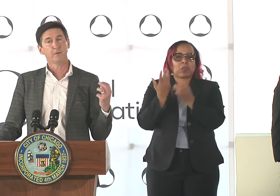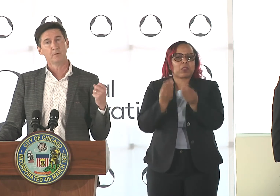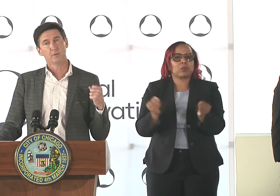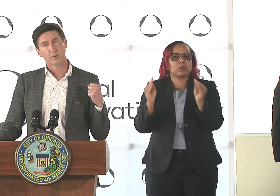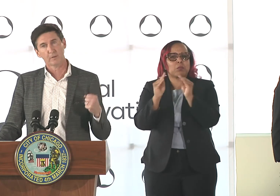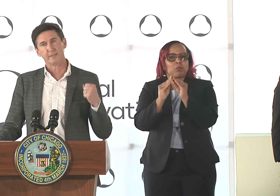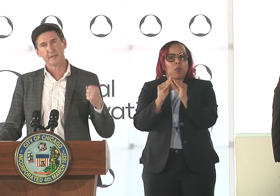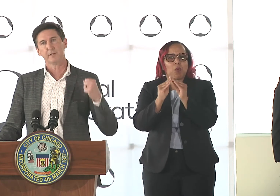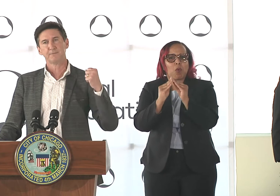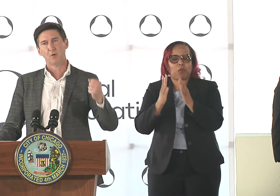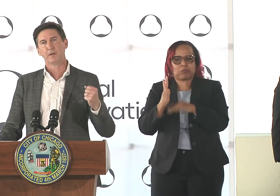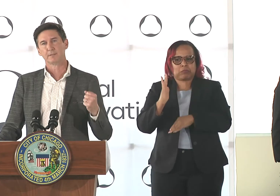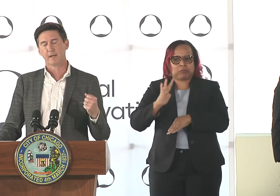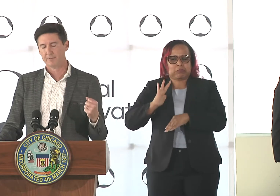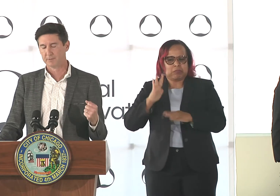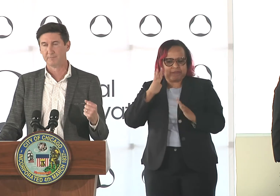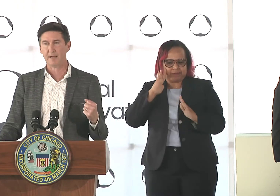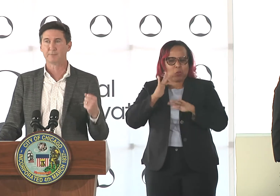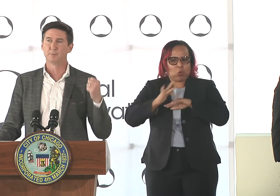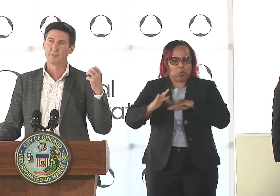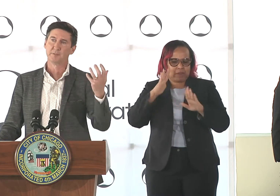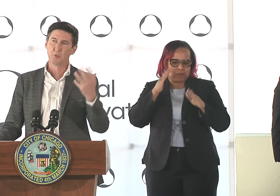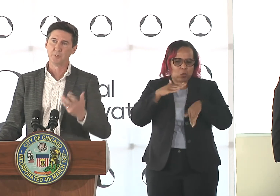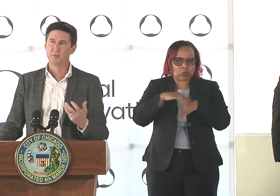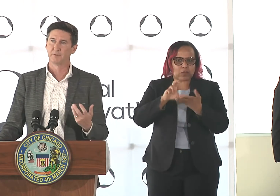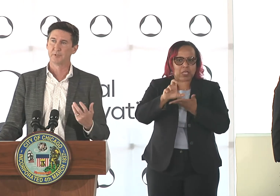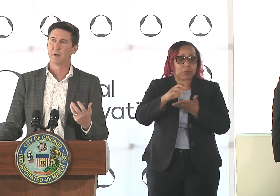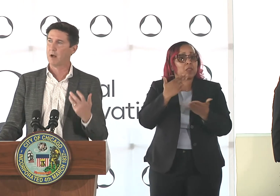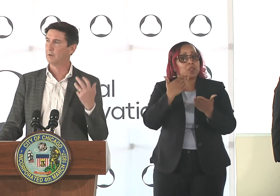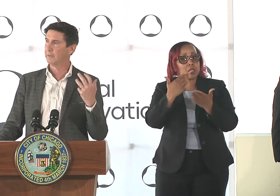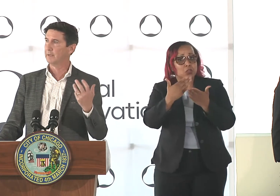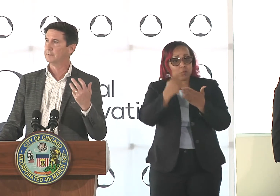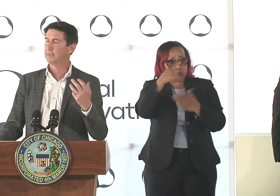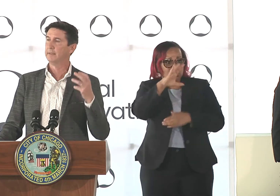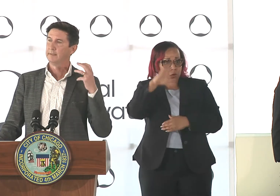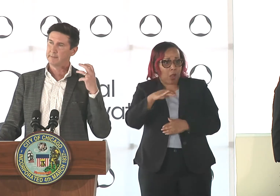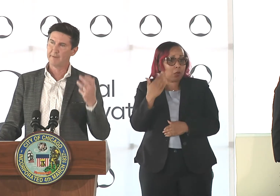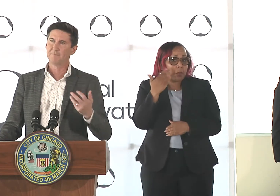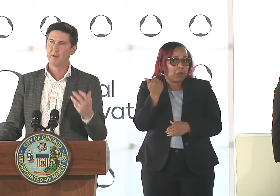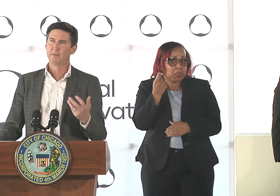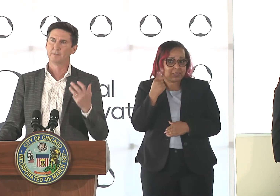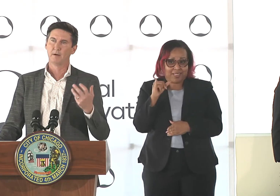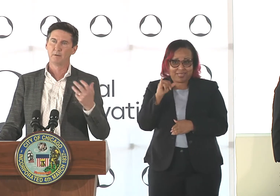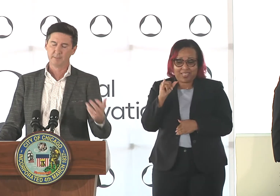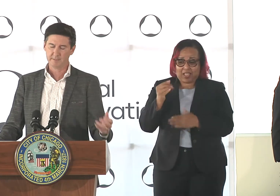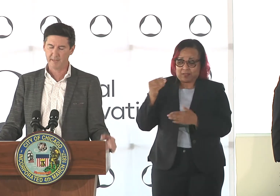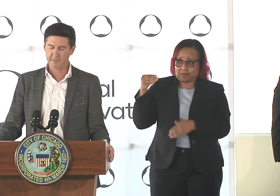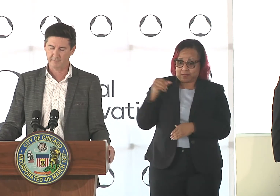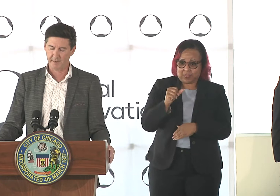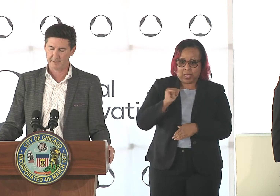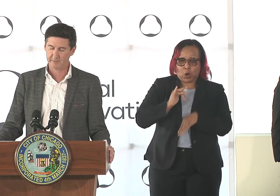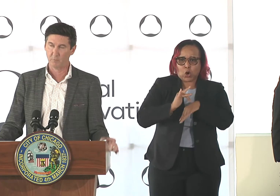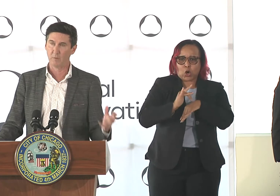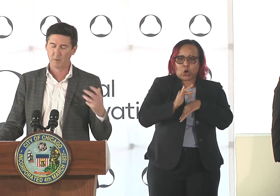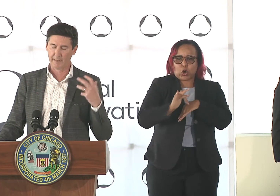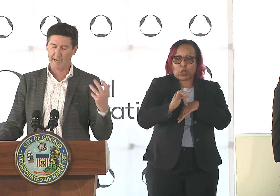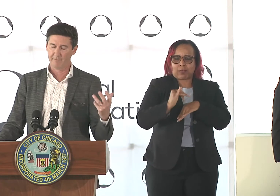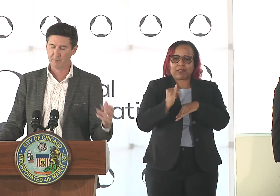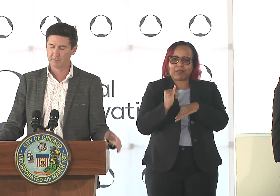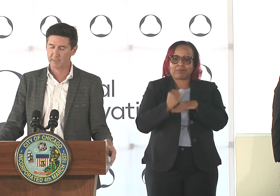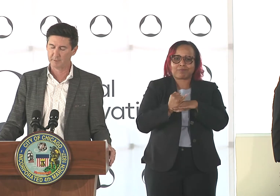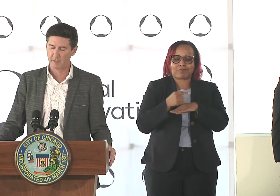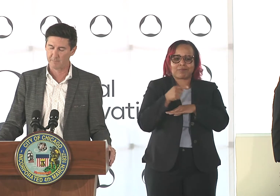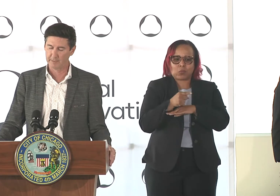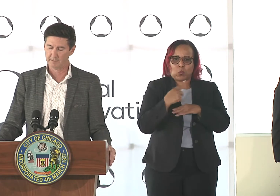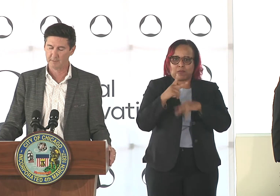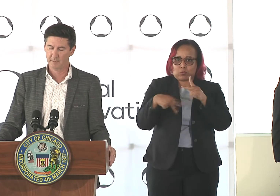more early stage focus on those investments, which is good news for Chicago because that funds our early stage innovation, where we're going to have